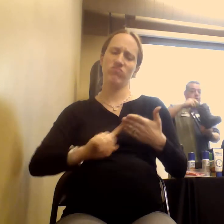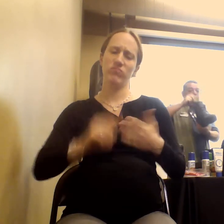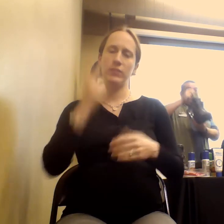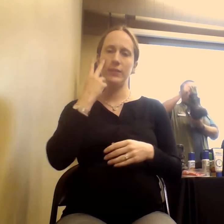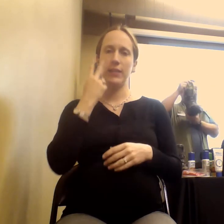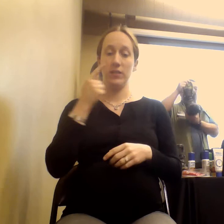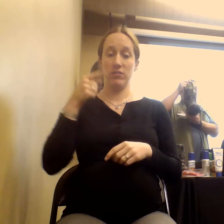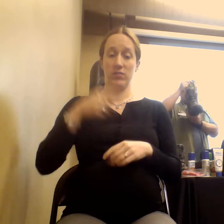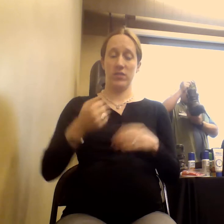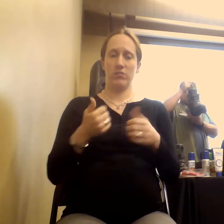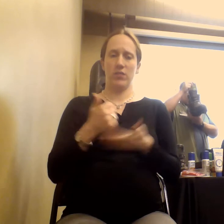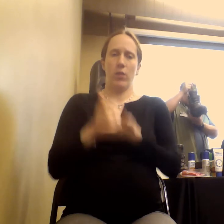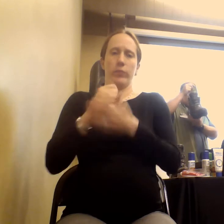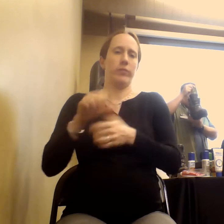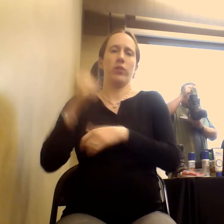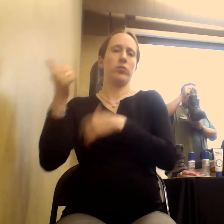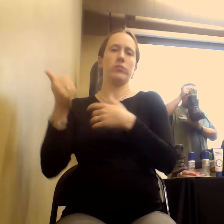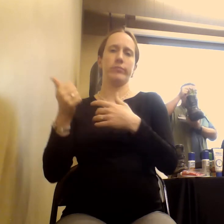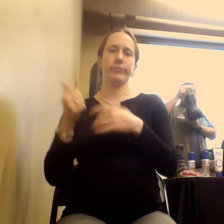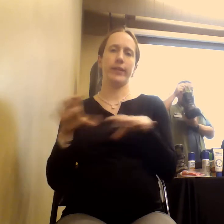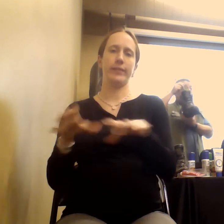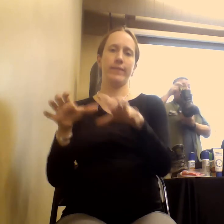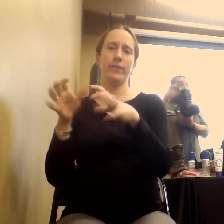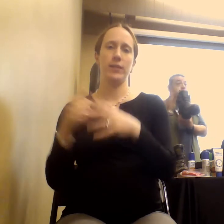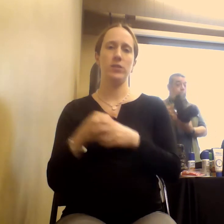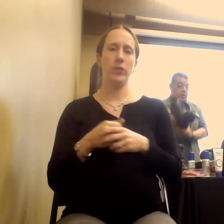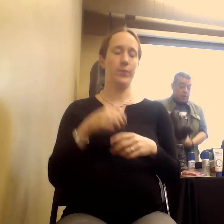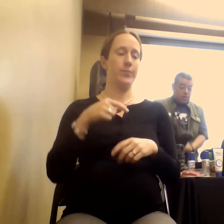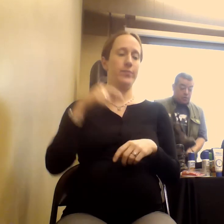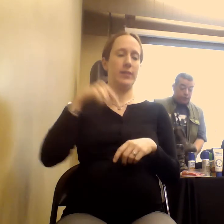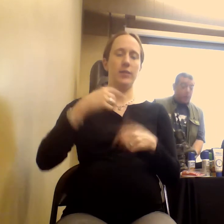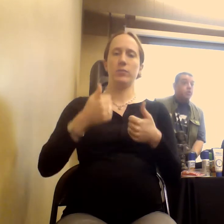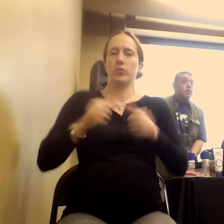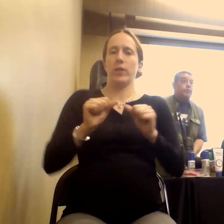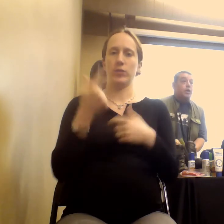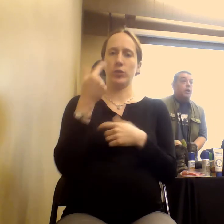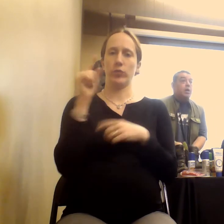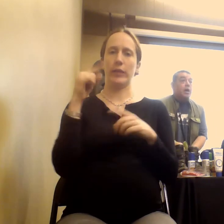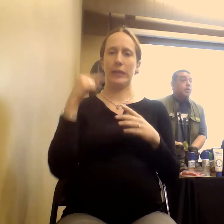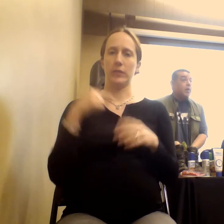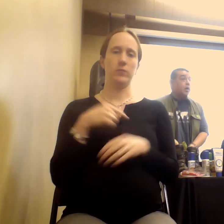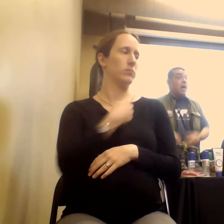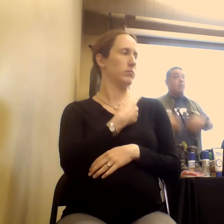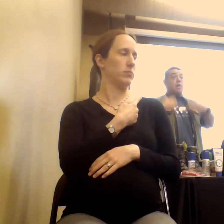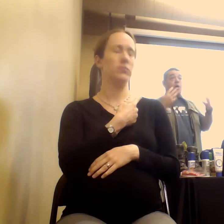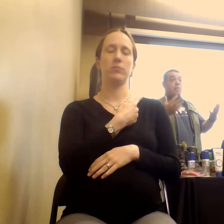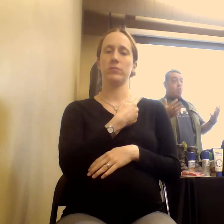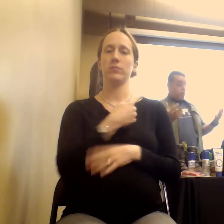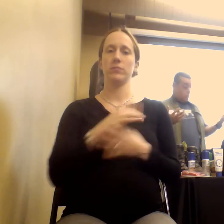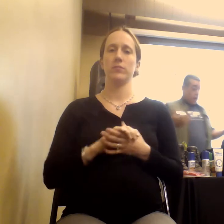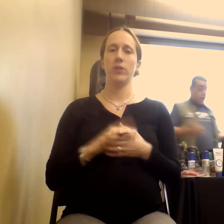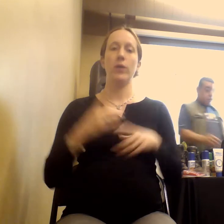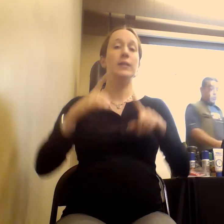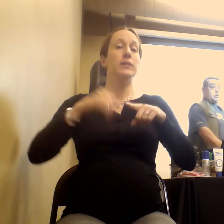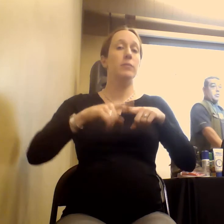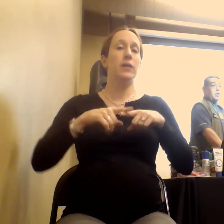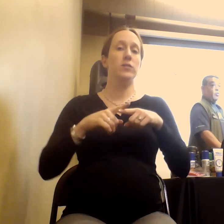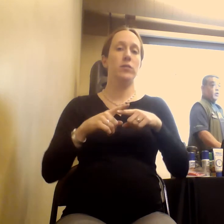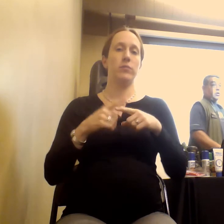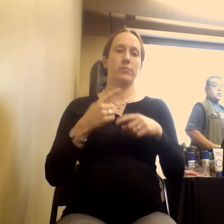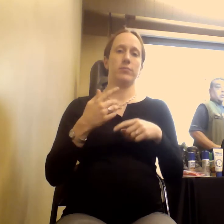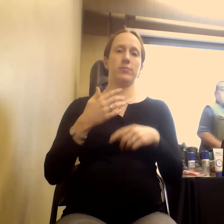something else I'm doing, but I'm trying the green. Okay? They each do something different, and they each affect you different. And depending on how long I'm going, might also